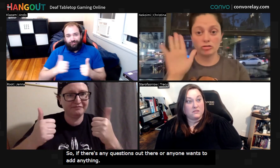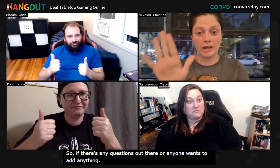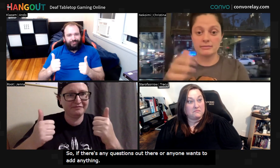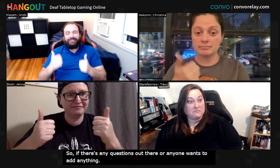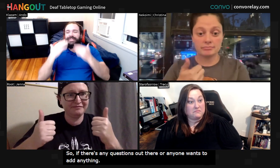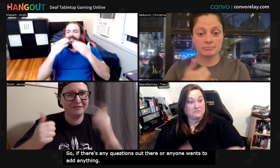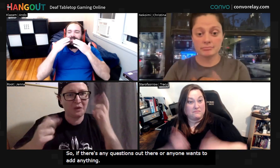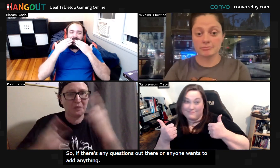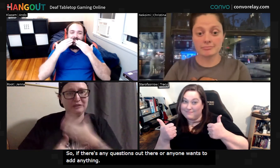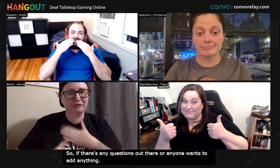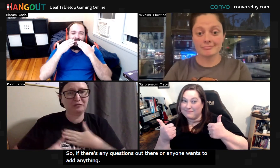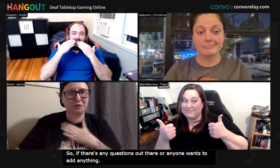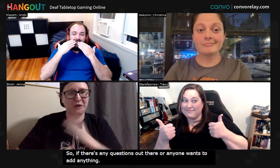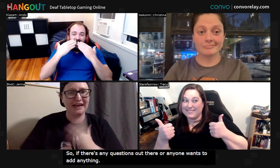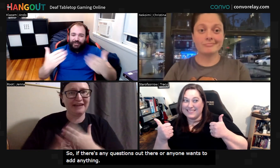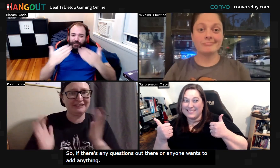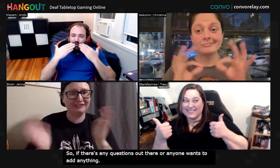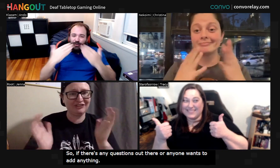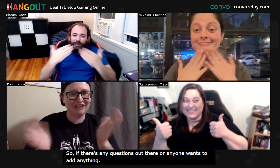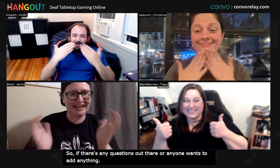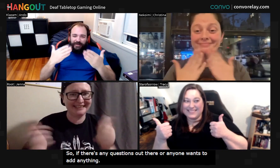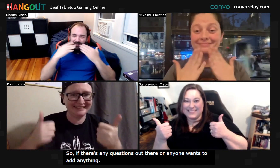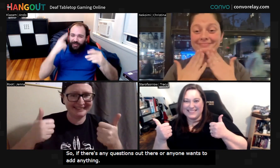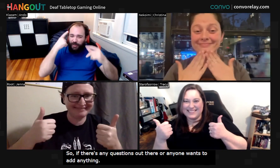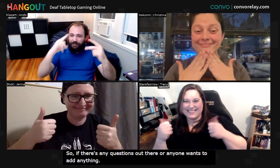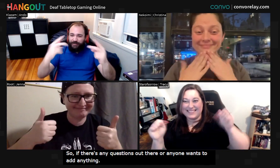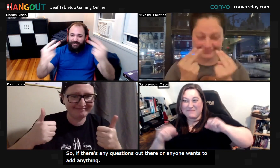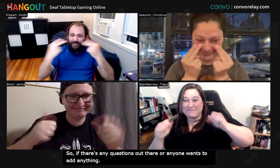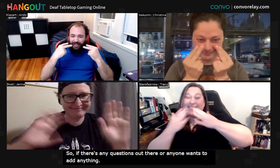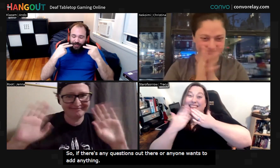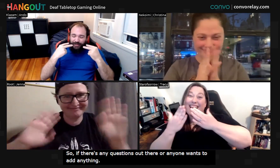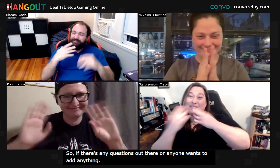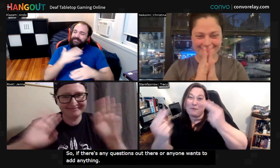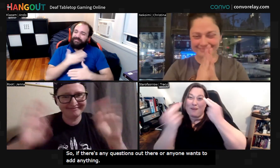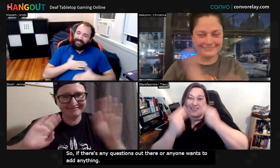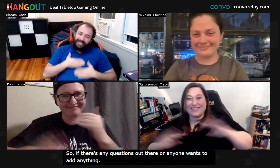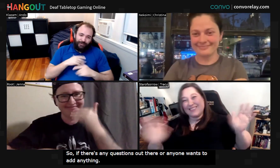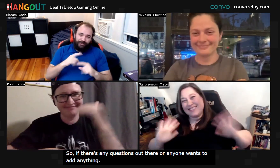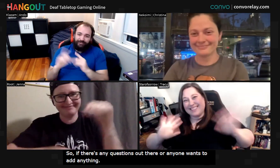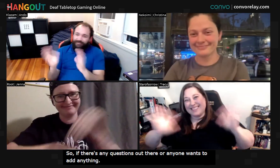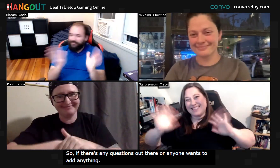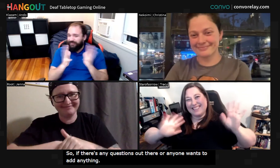Good. All right. Wonderful. Great. It was great. Thank you so much for watching. Thank